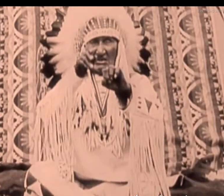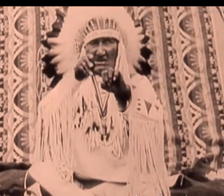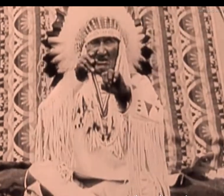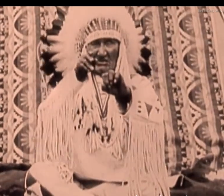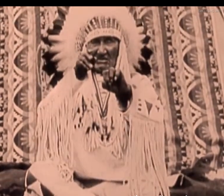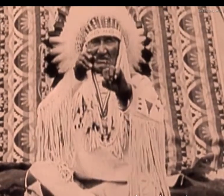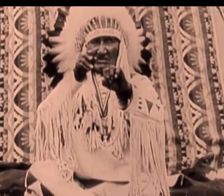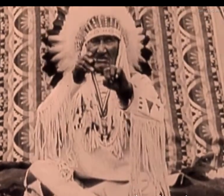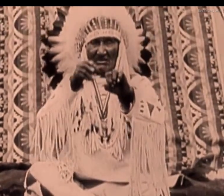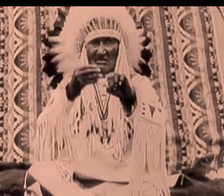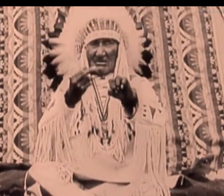Buffalo, come.